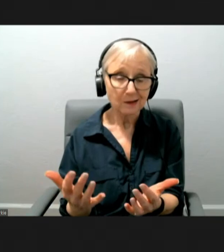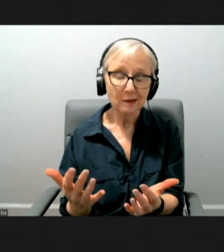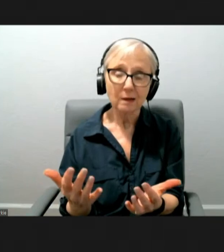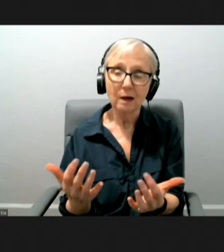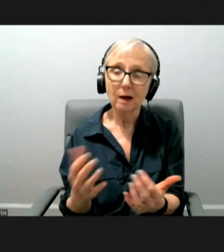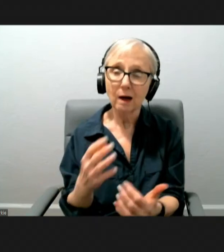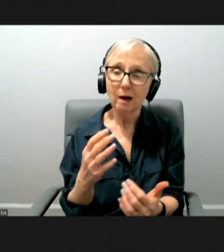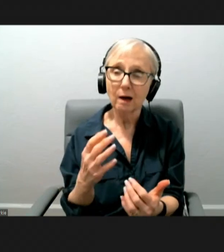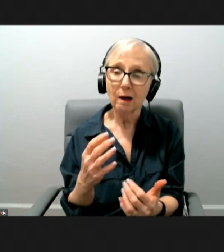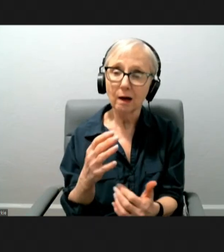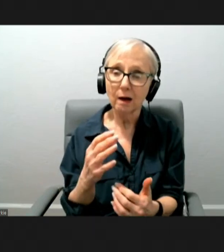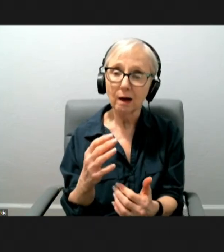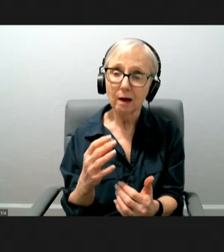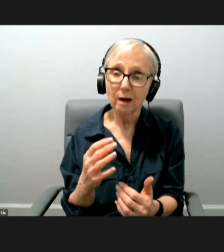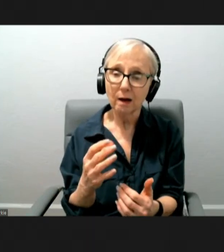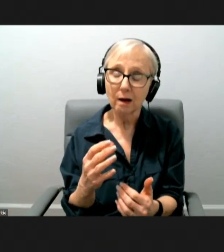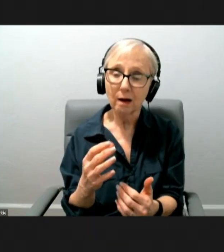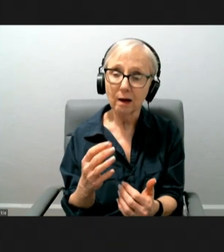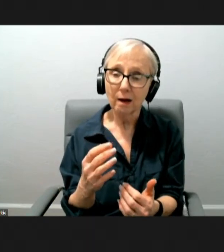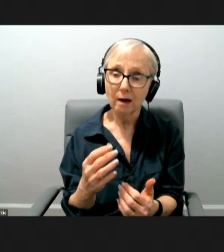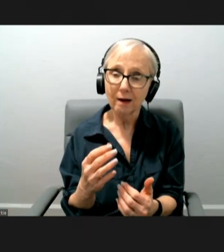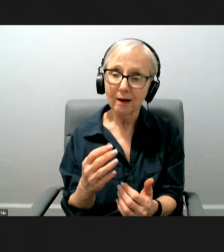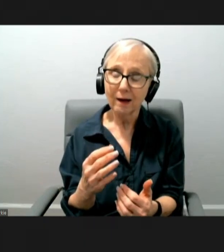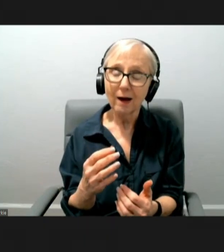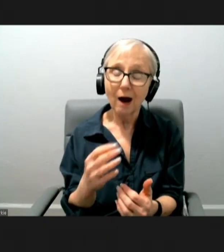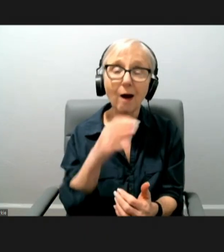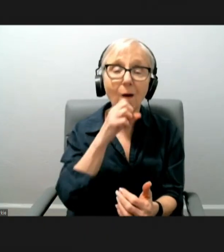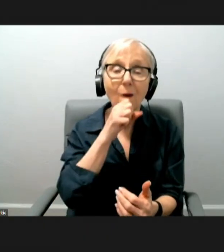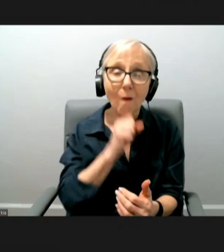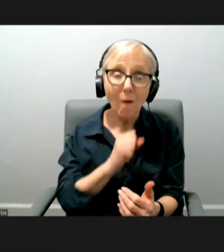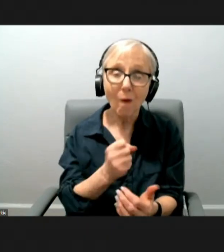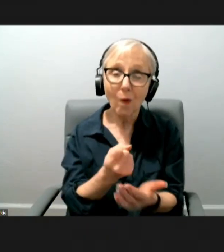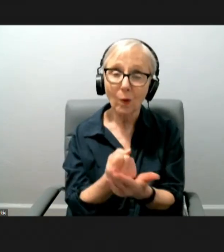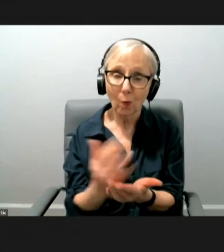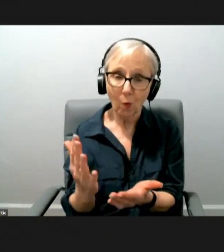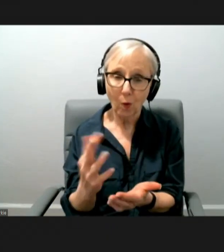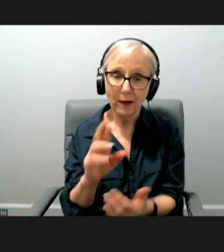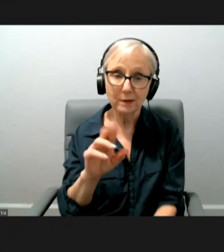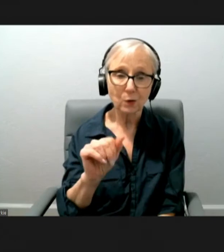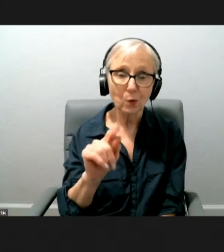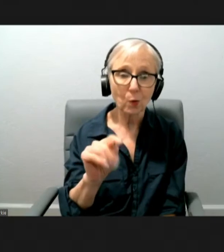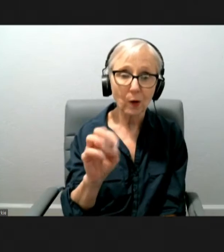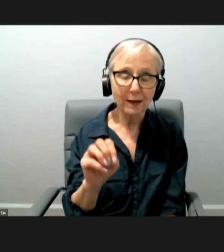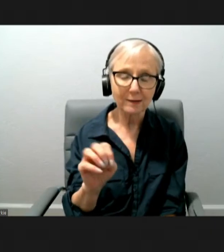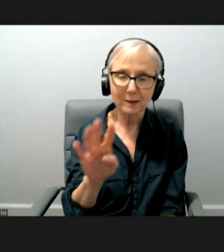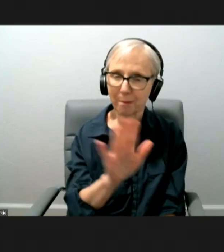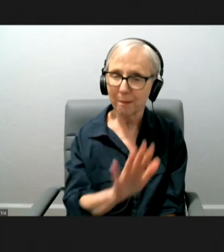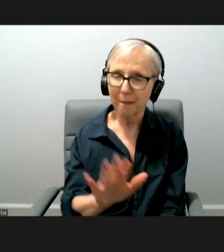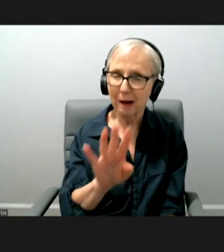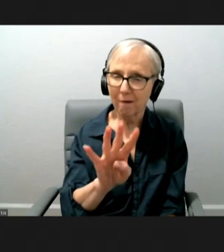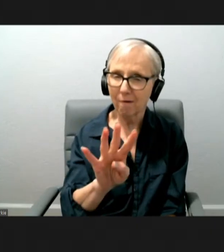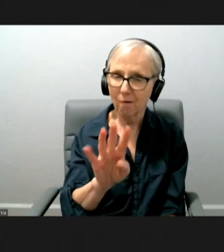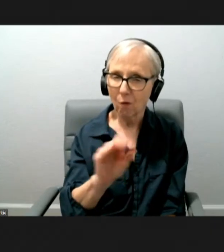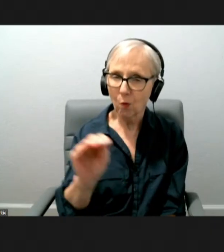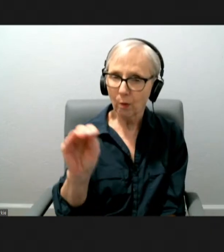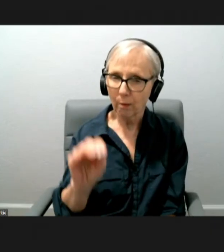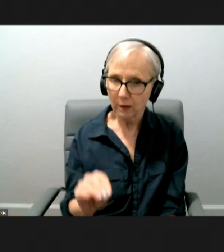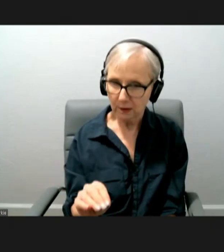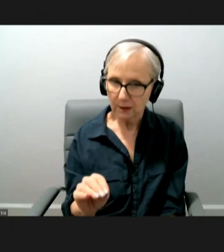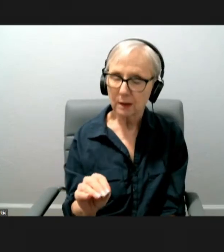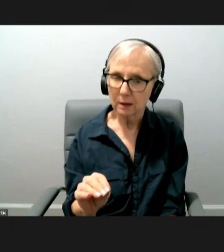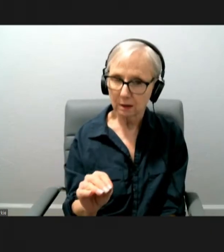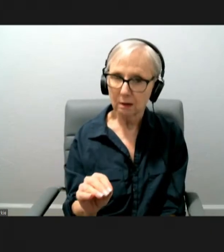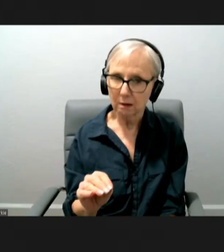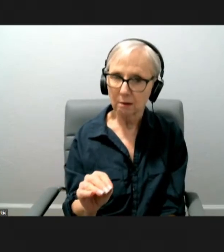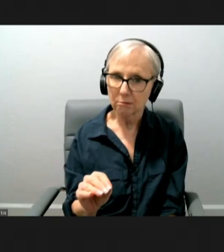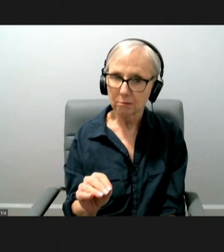own wasted weight rate as a state has been running around 4%, so more than half